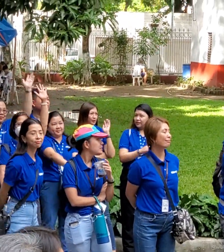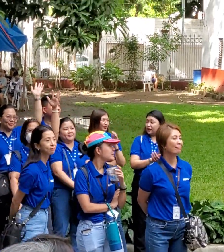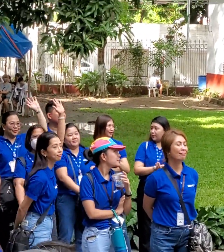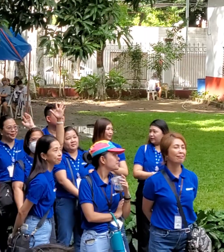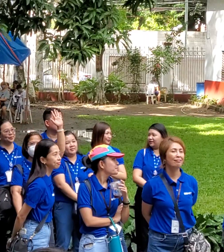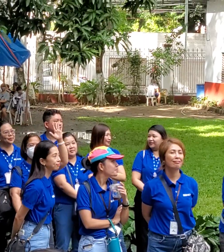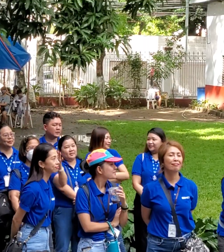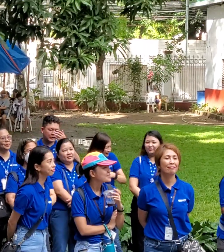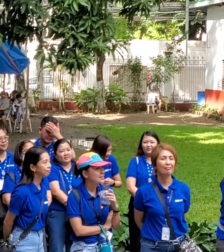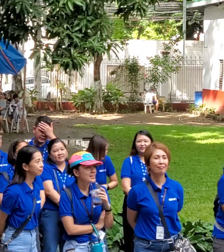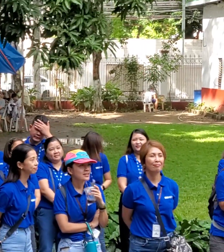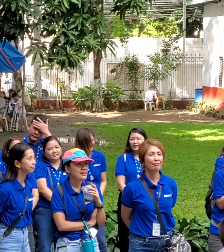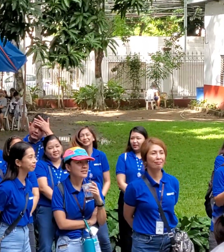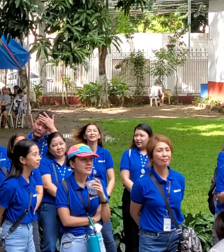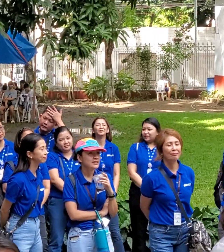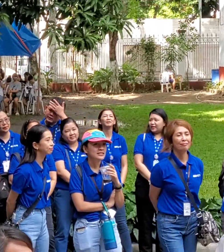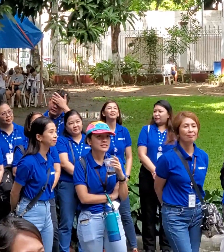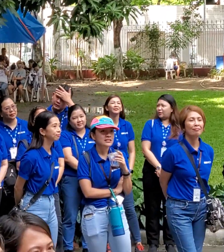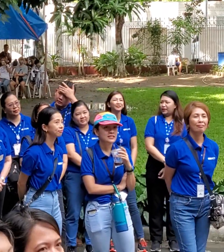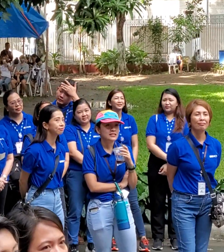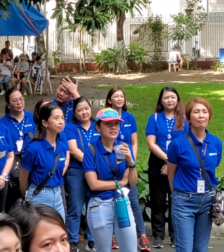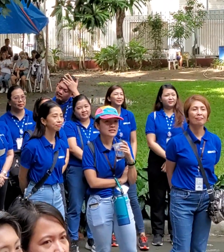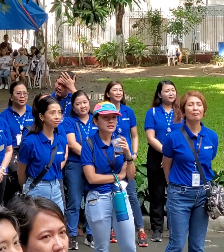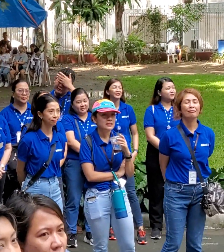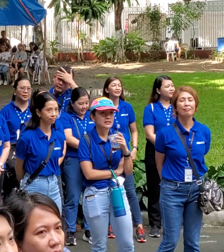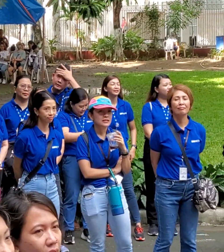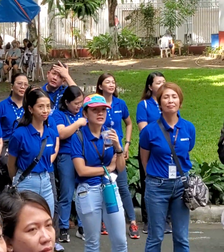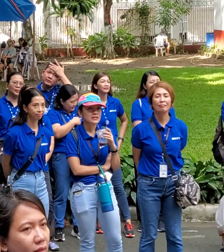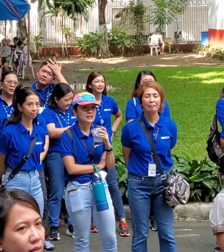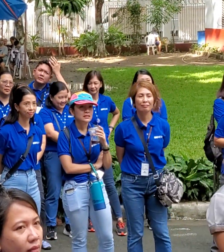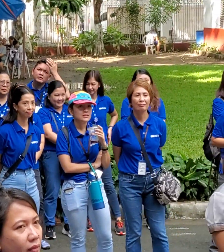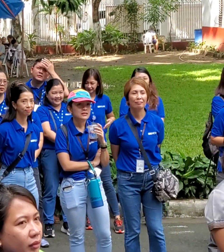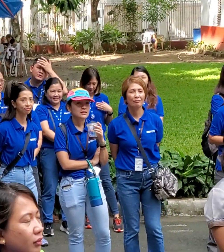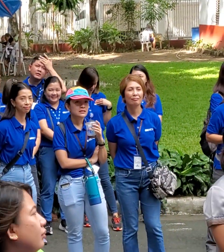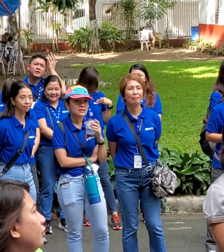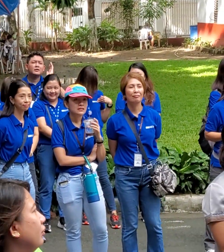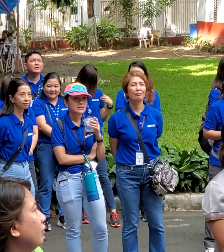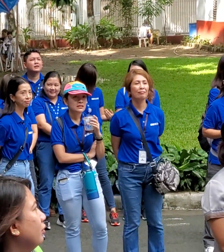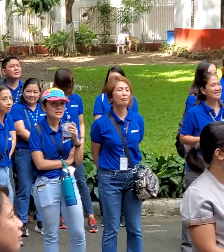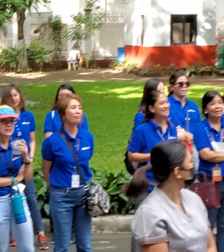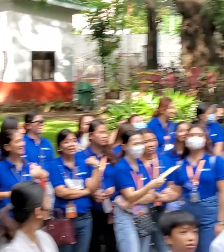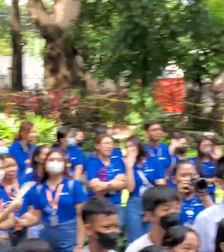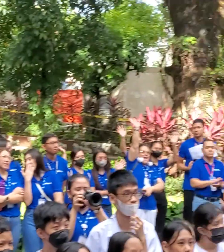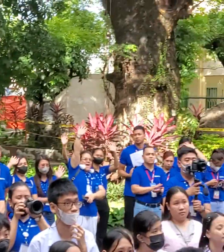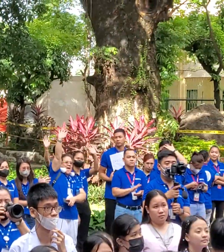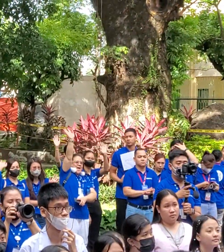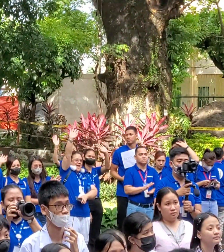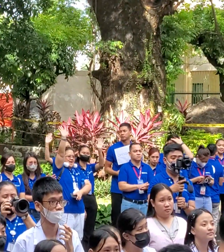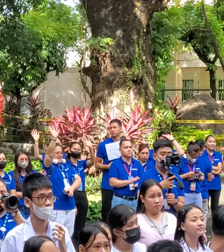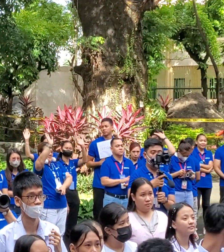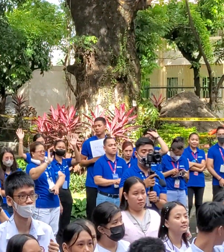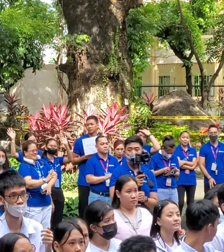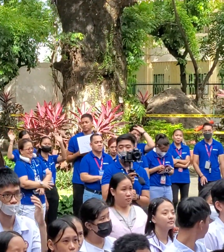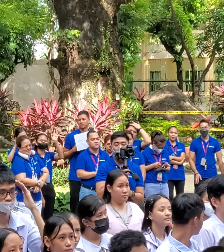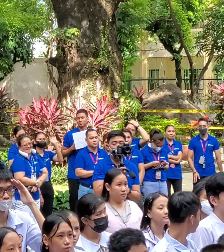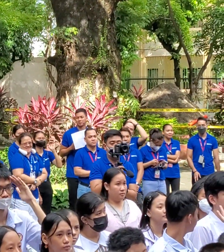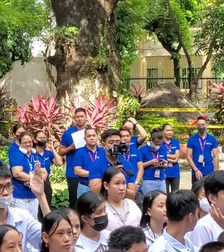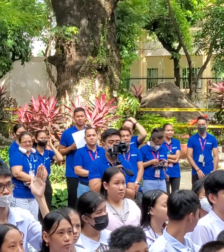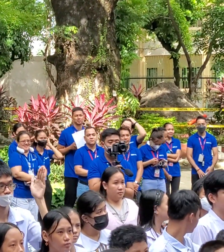Good morning, morning, morning. Okay, we also have the Savings and Loan Association, or SLA. Ayun po sila. Salamat